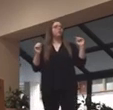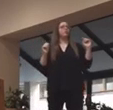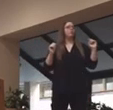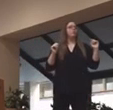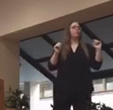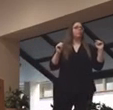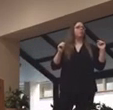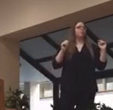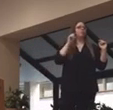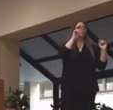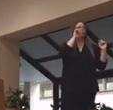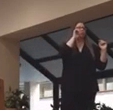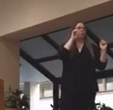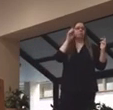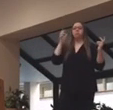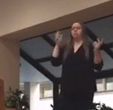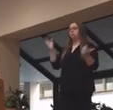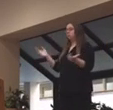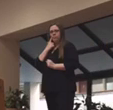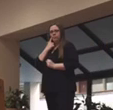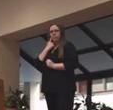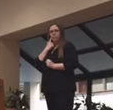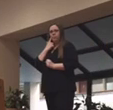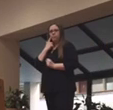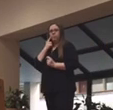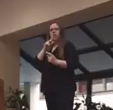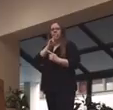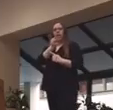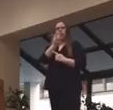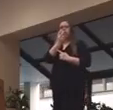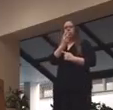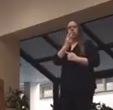The next question is, what issues will be addressed by this task force?